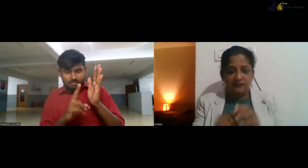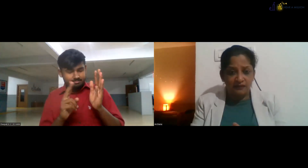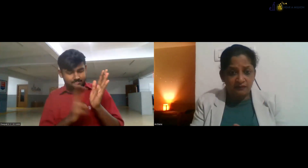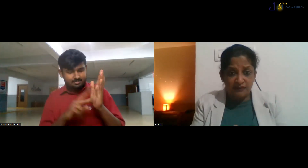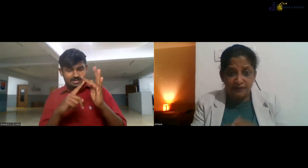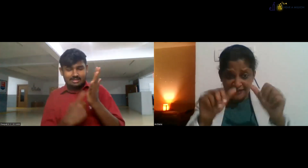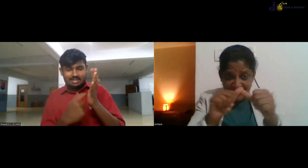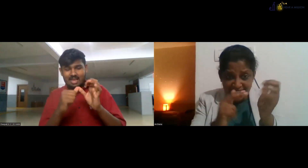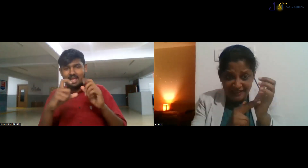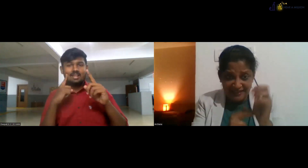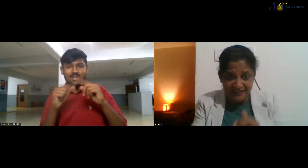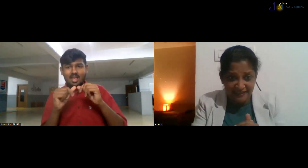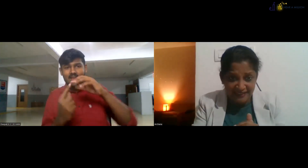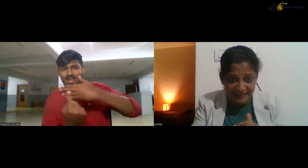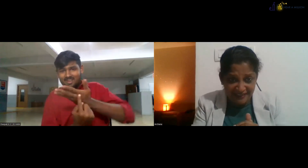America,